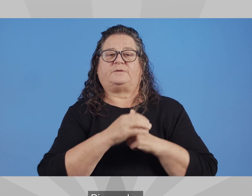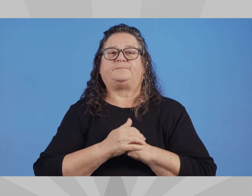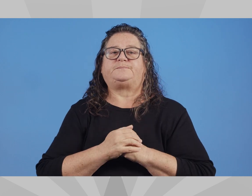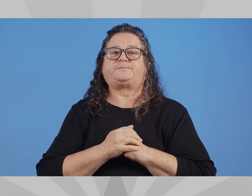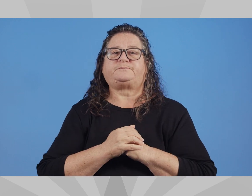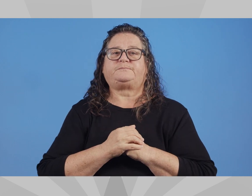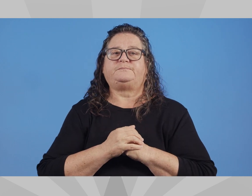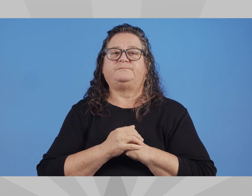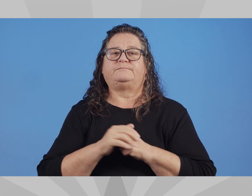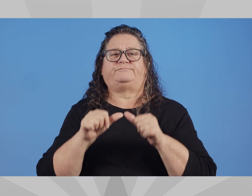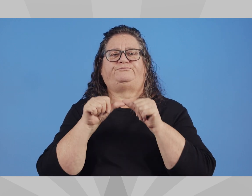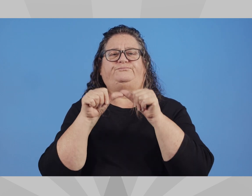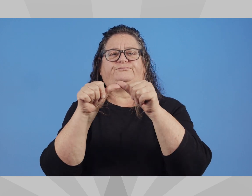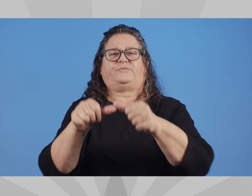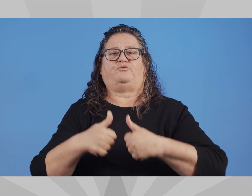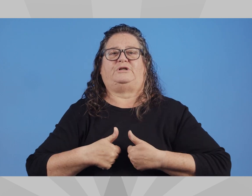Biography.